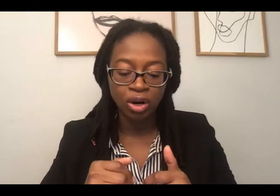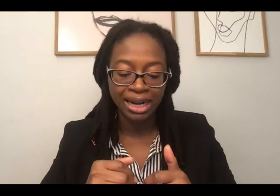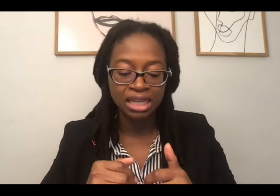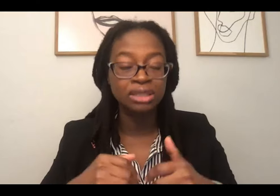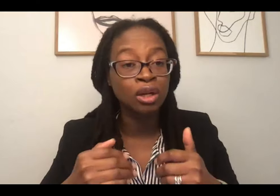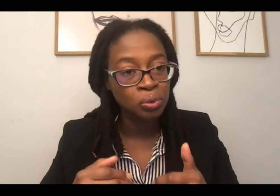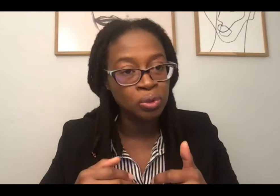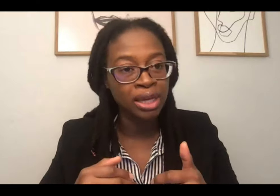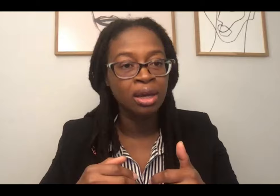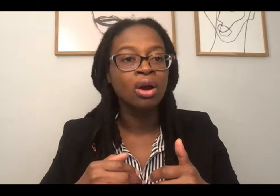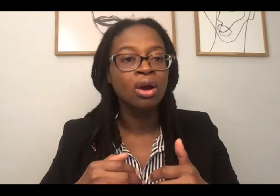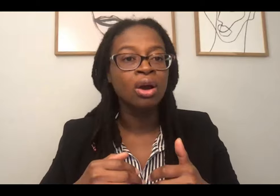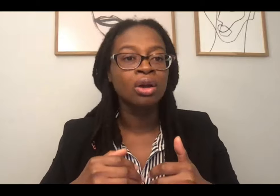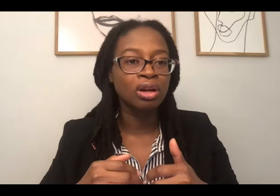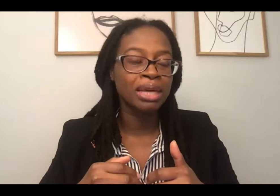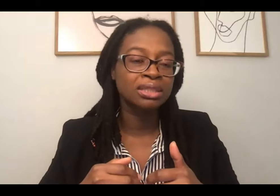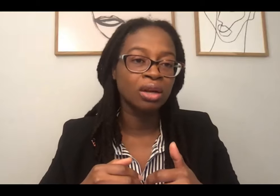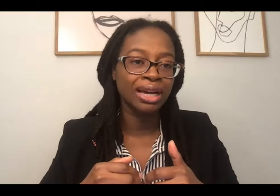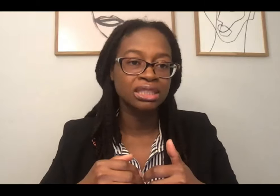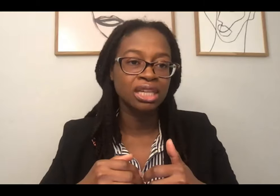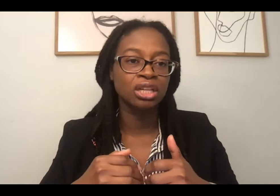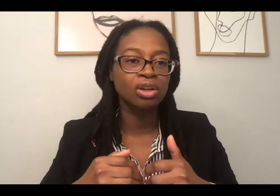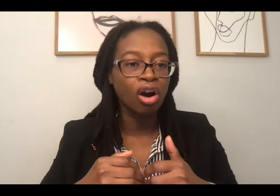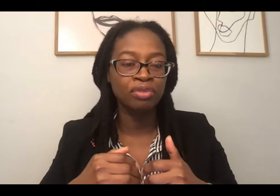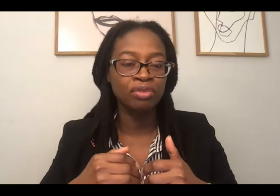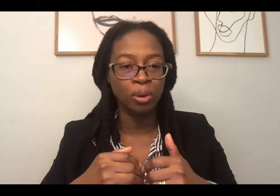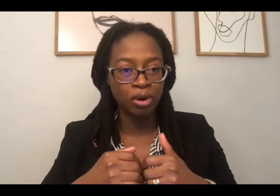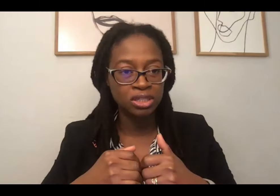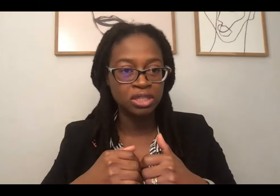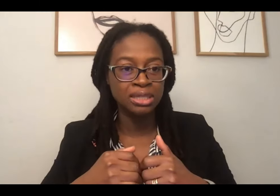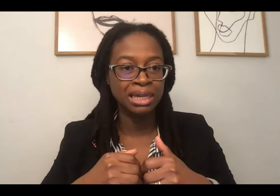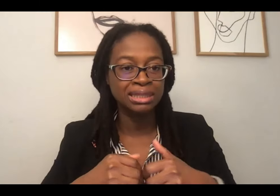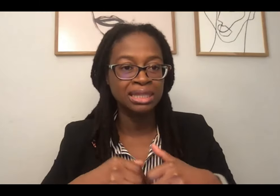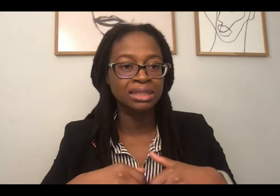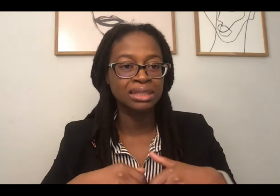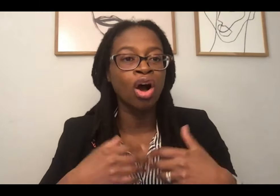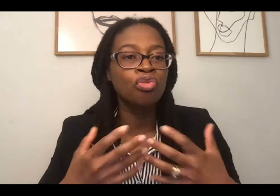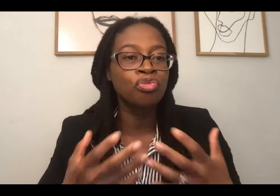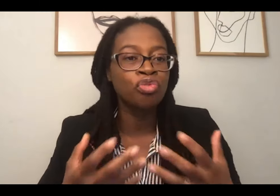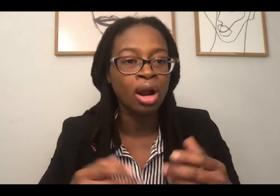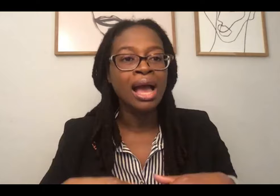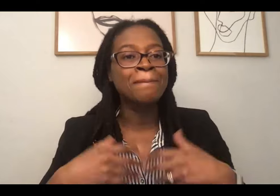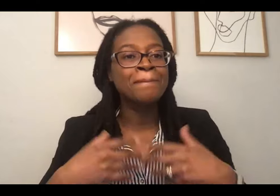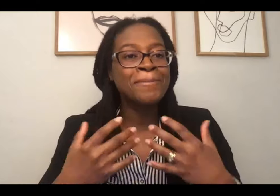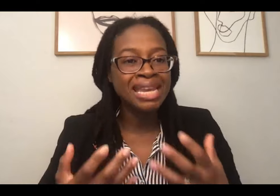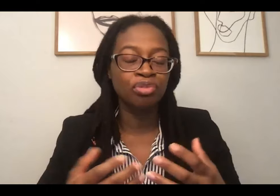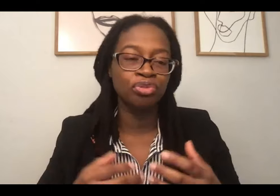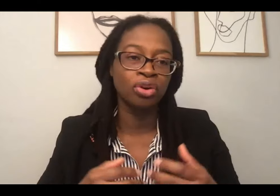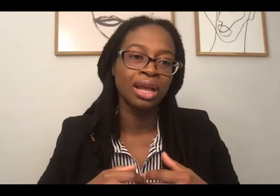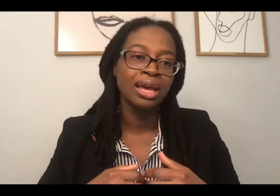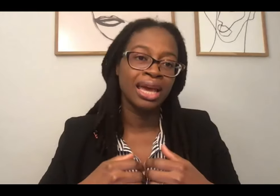organizations, including non-governmental organizations of and for persons with disabilities, allow for a